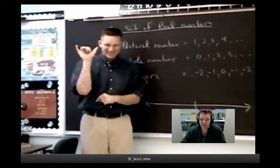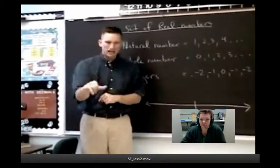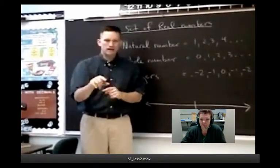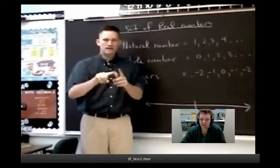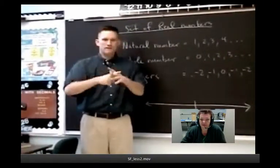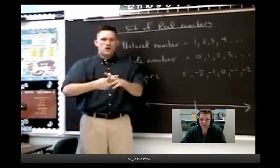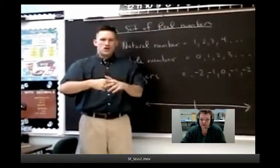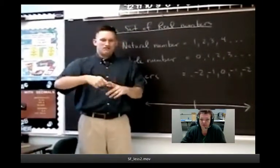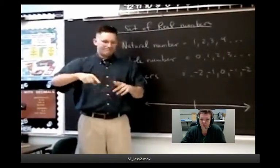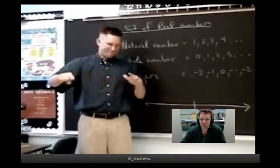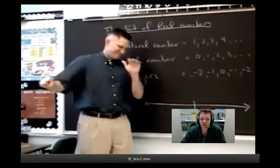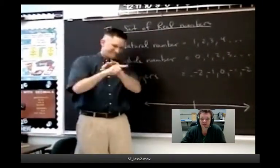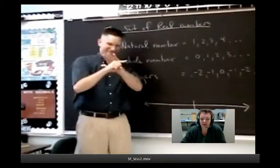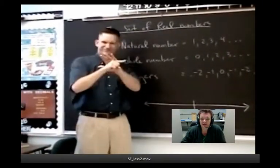saying 10 years old.